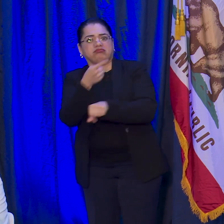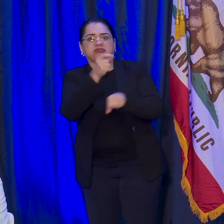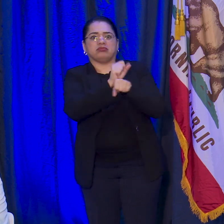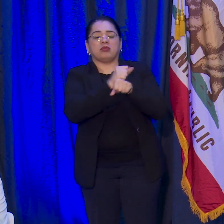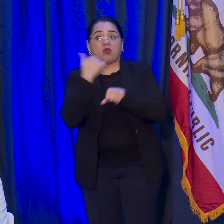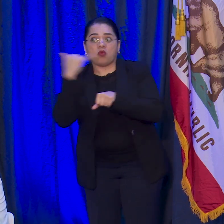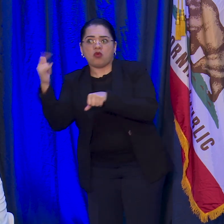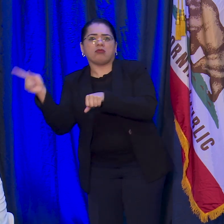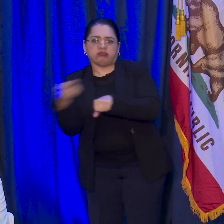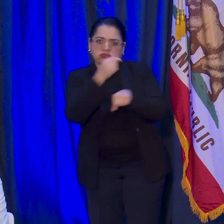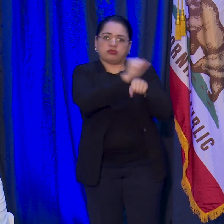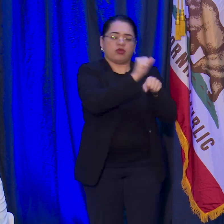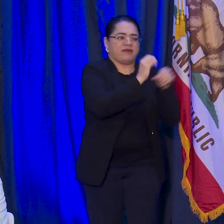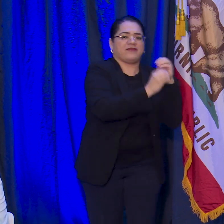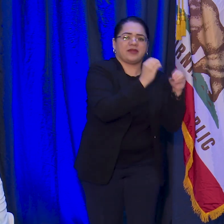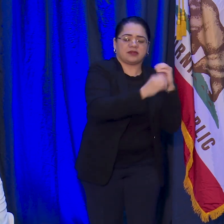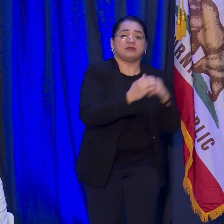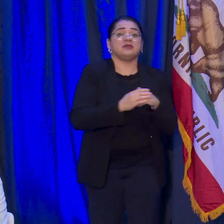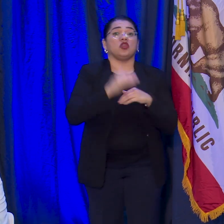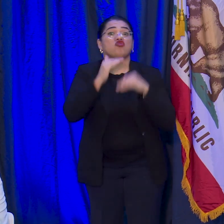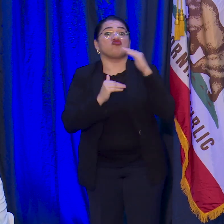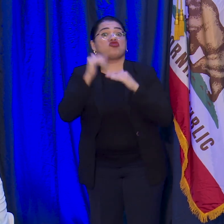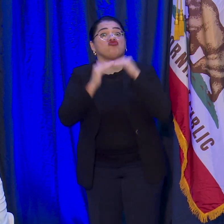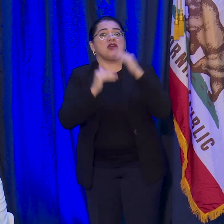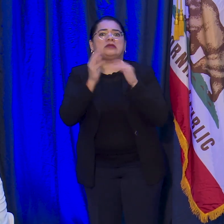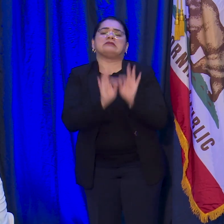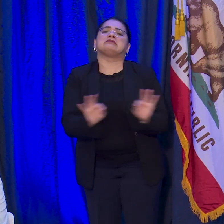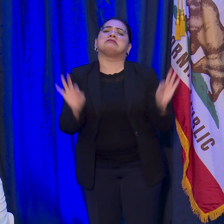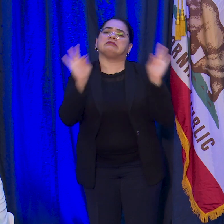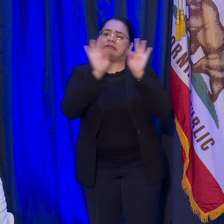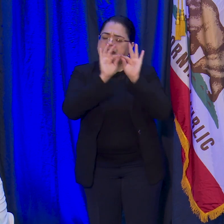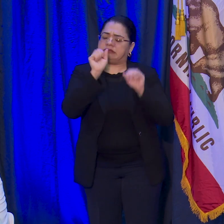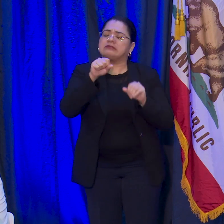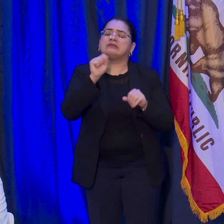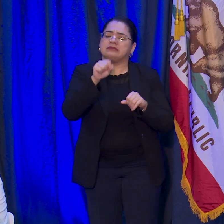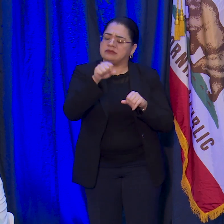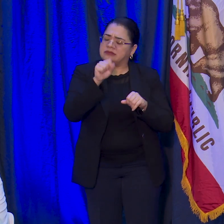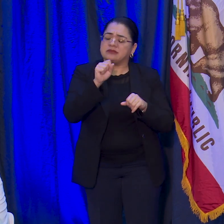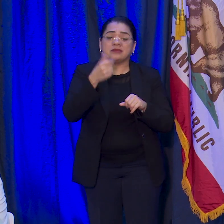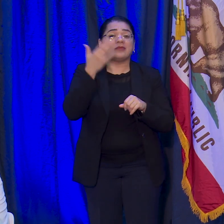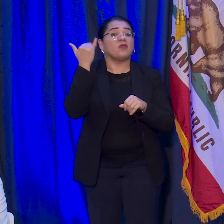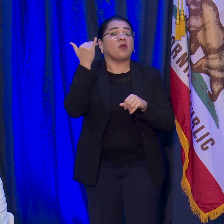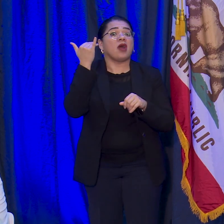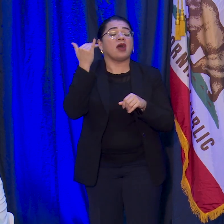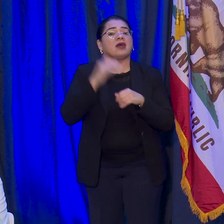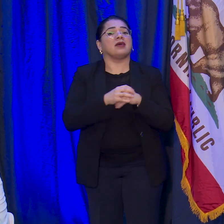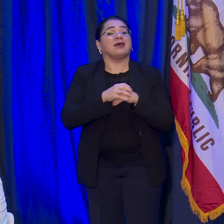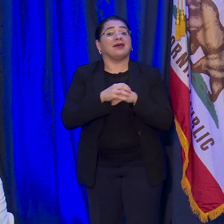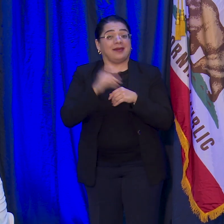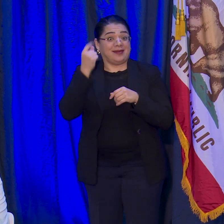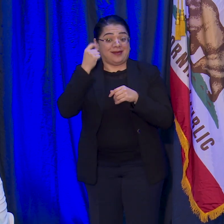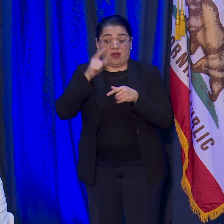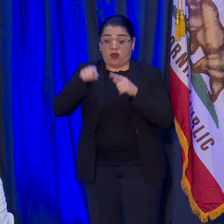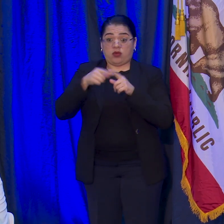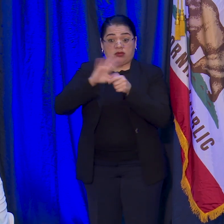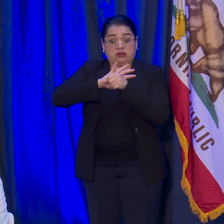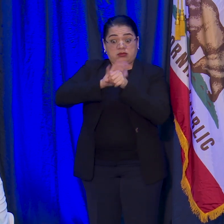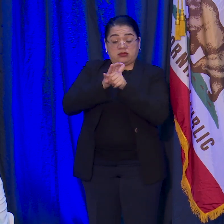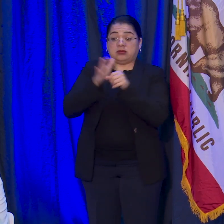Construction, in most cases, is essential because we know at the end of this, we are going to continue to be in a housing crisis